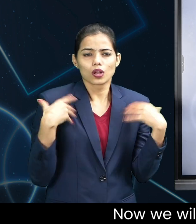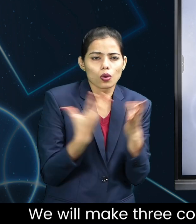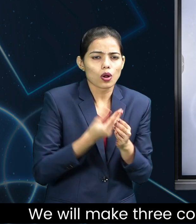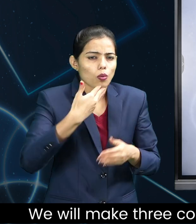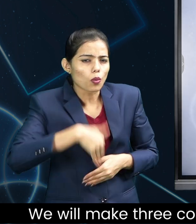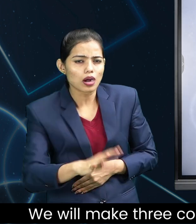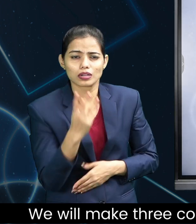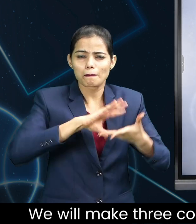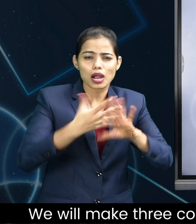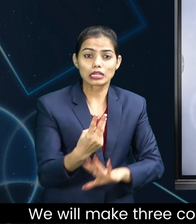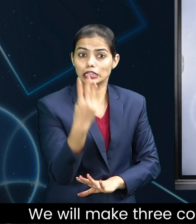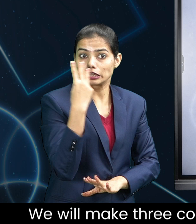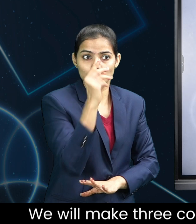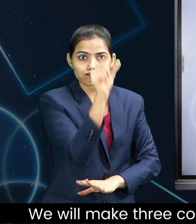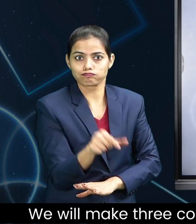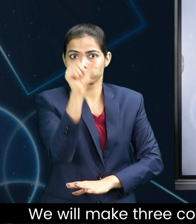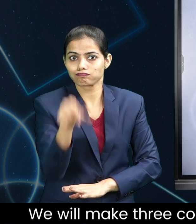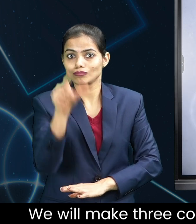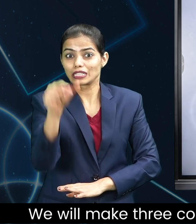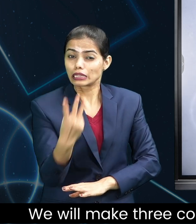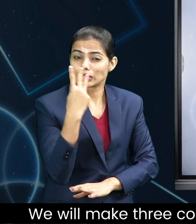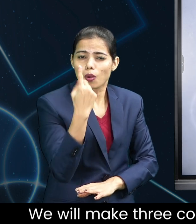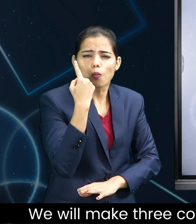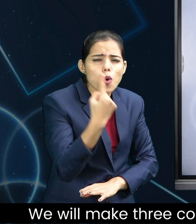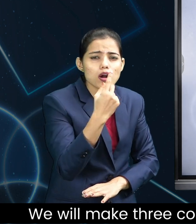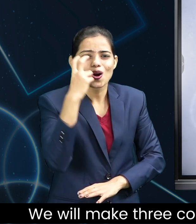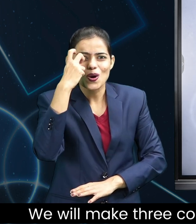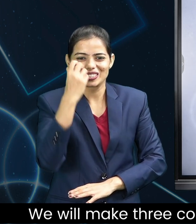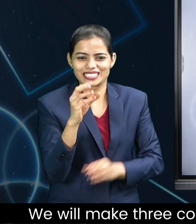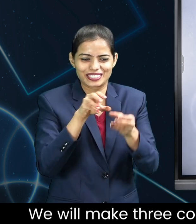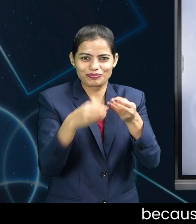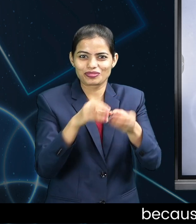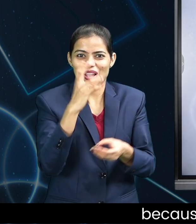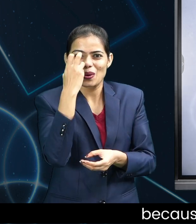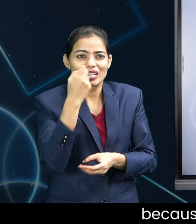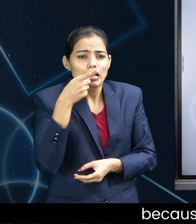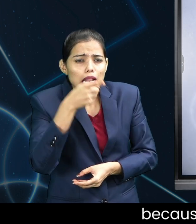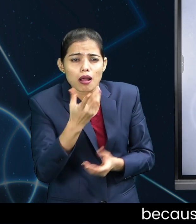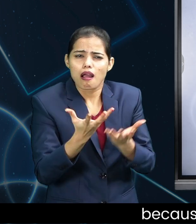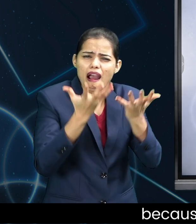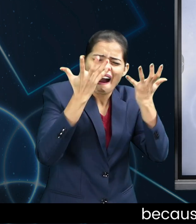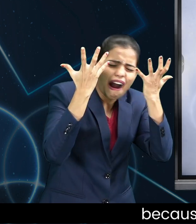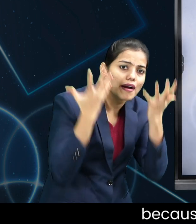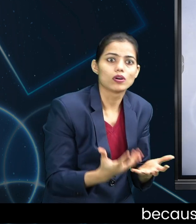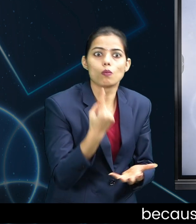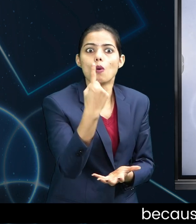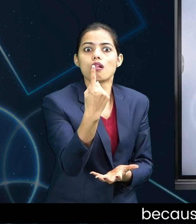We will make 3 columns, one for oranges weight, one to tally marks because we have used data and another